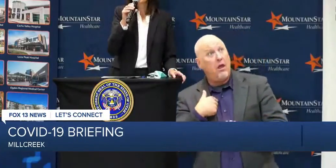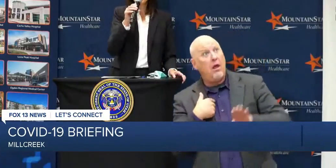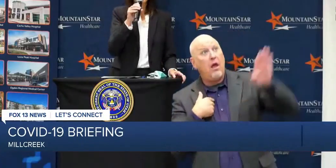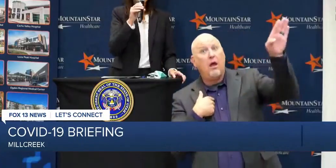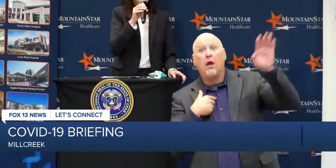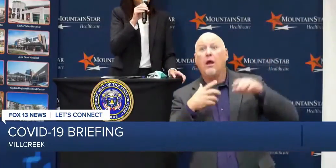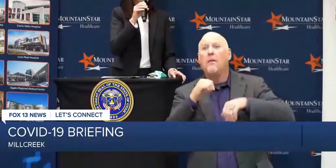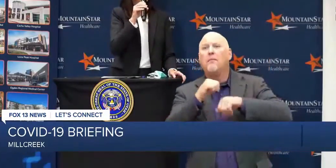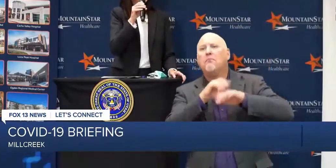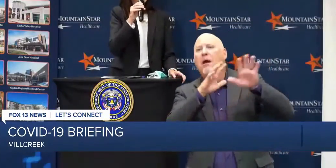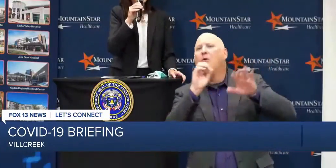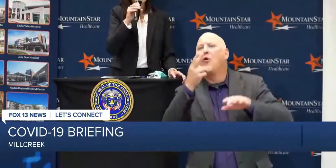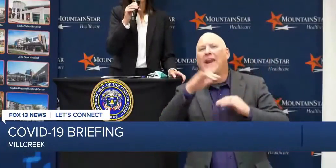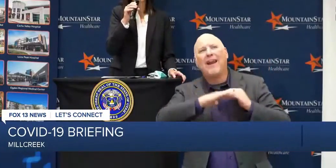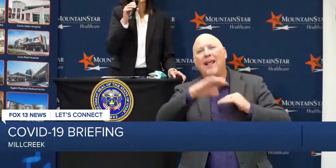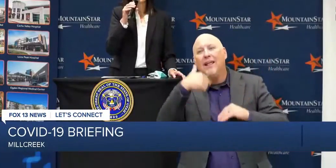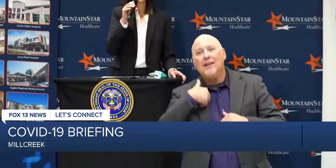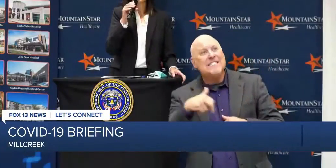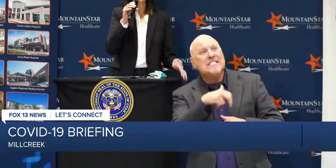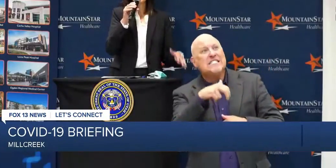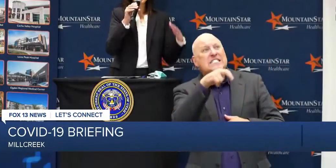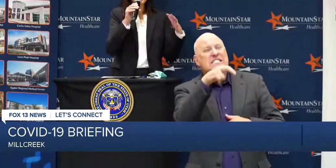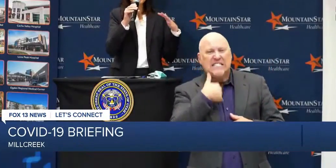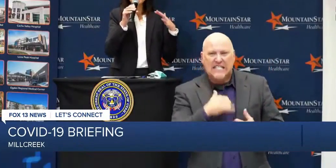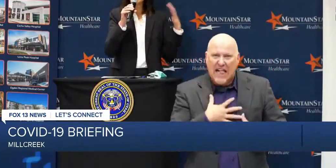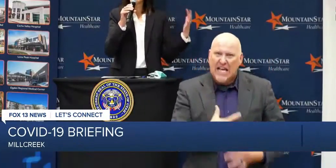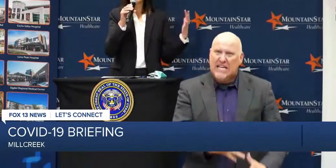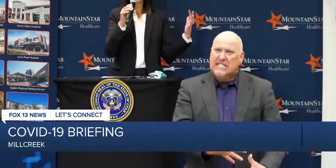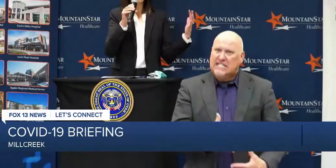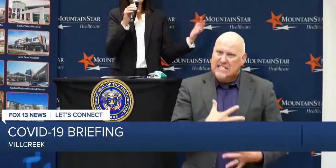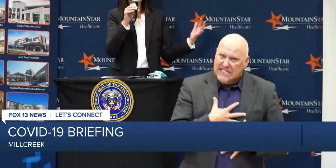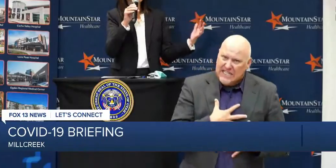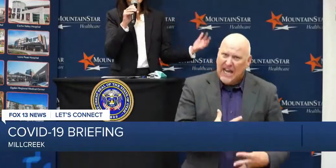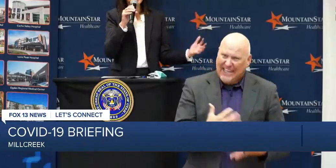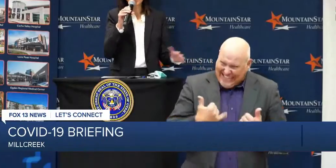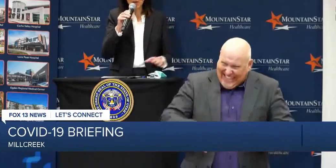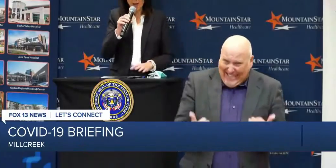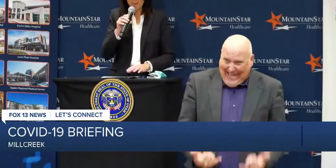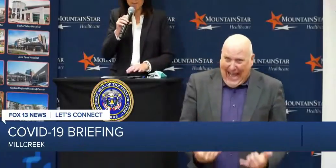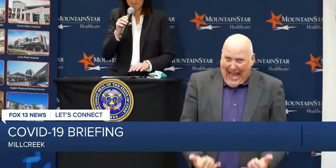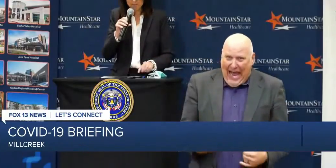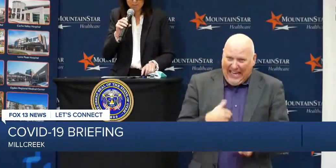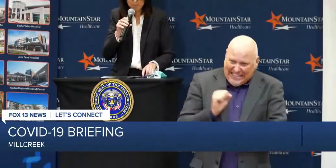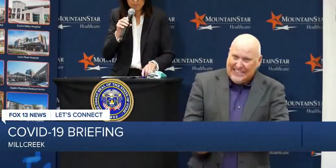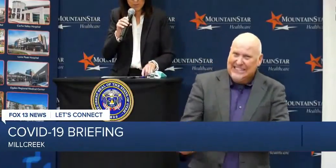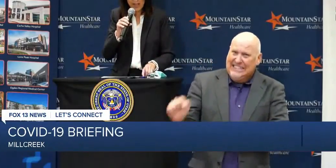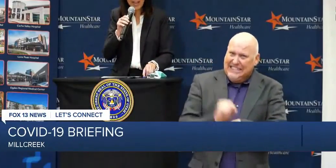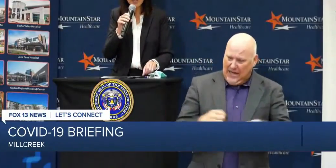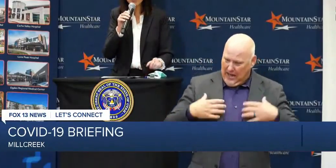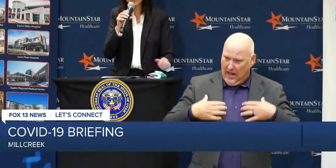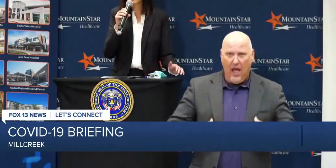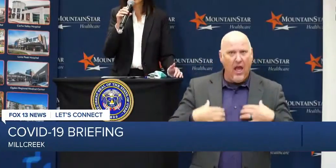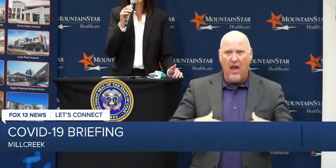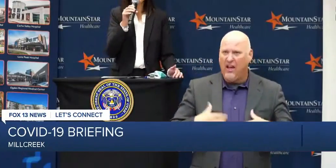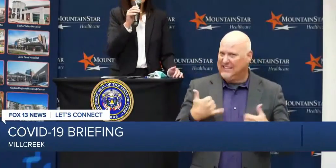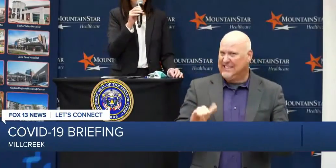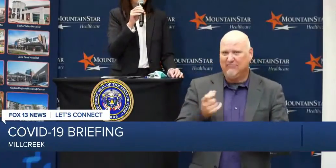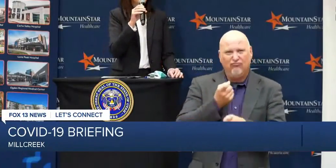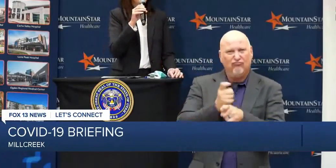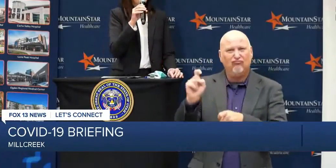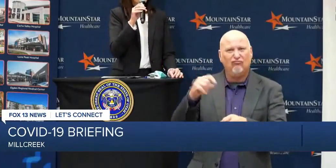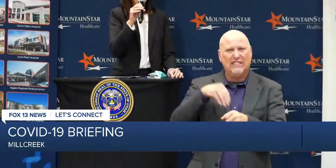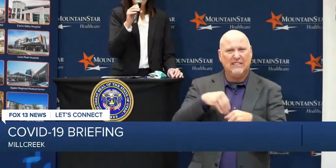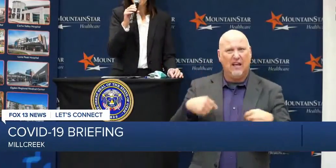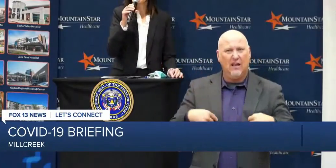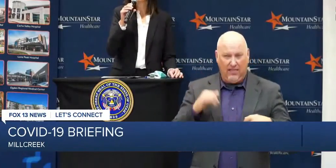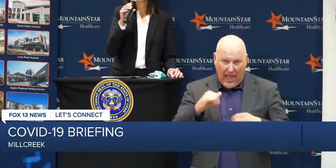breathlessness after a year. And so this is really poignant for me. And I just don't